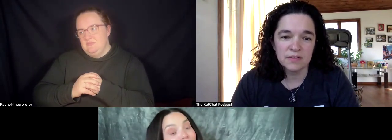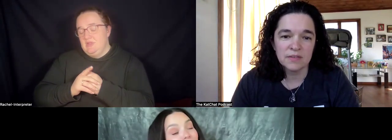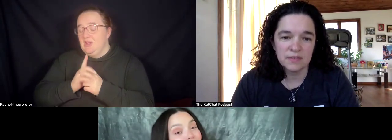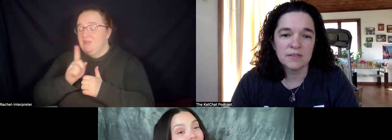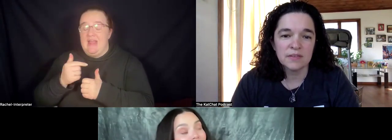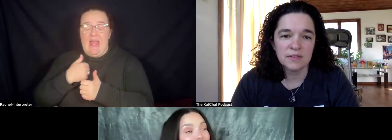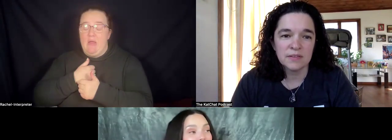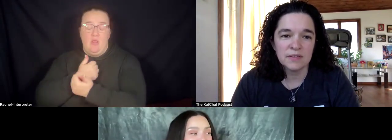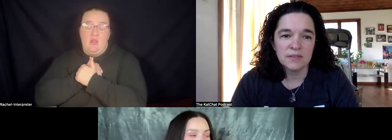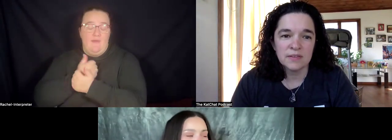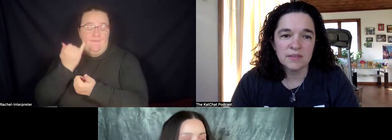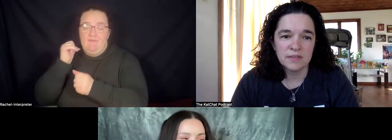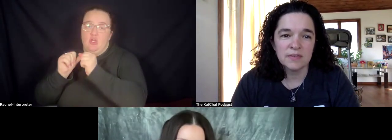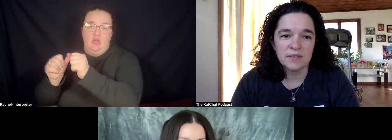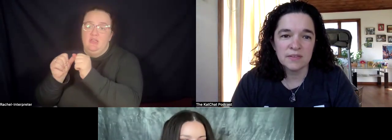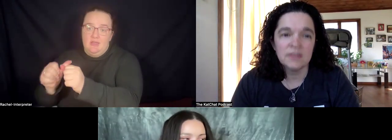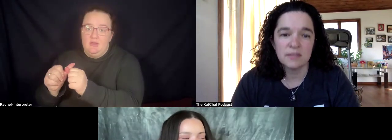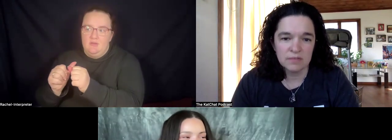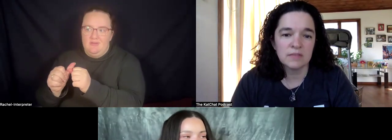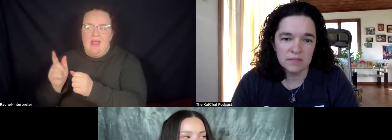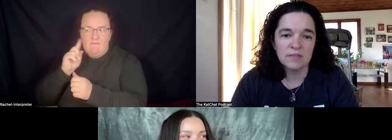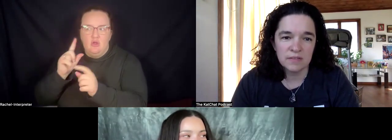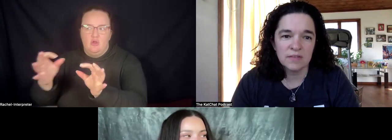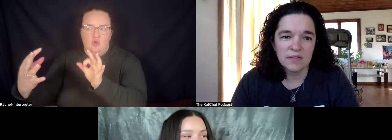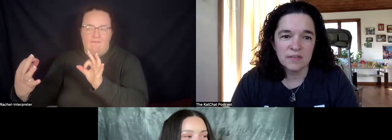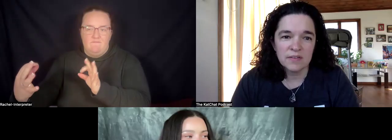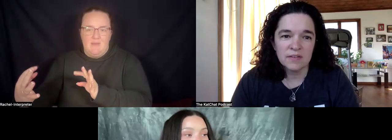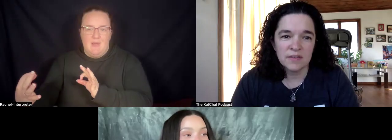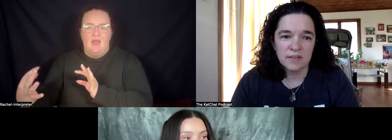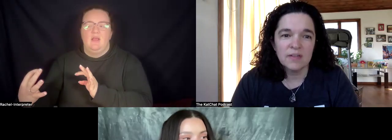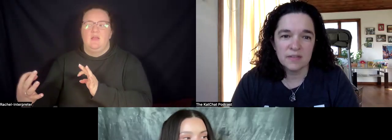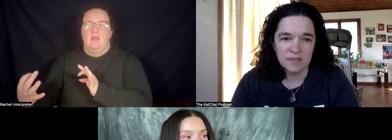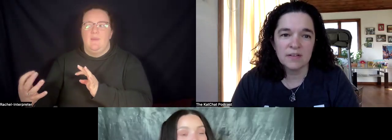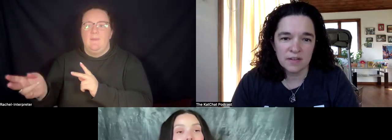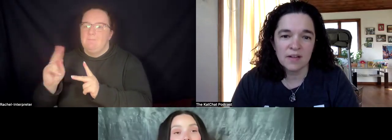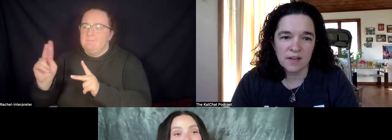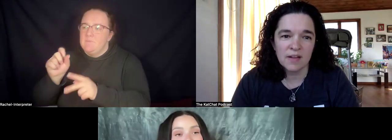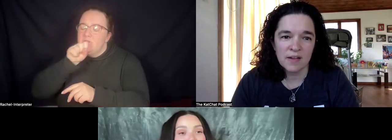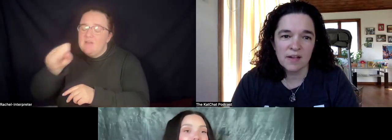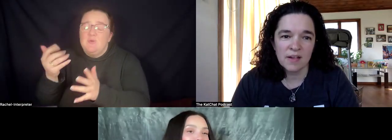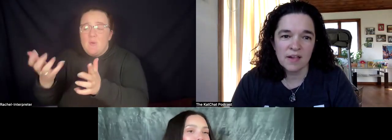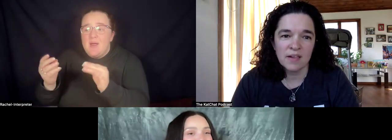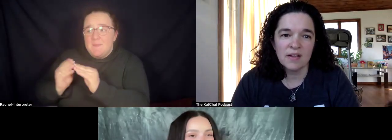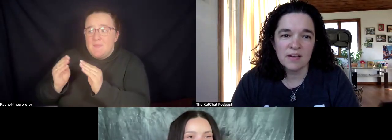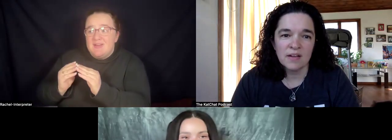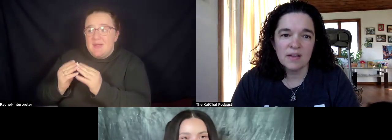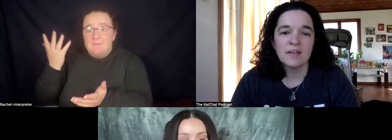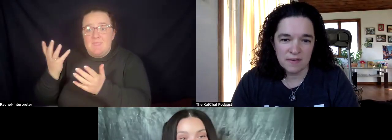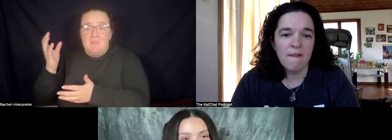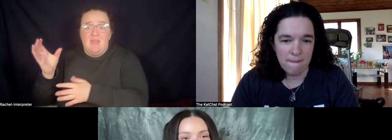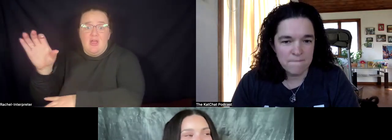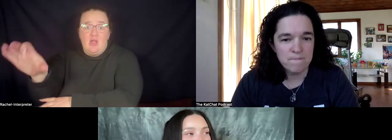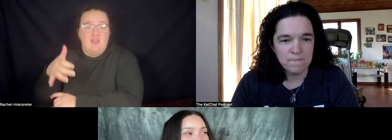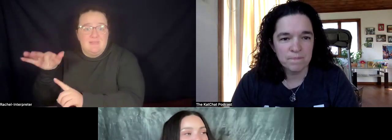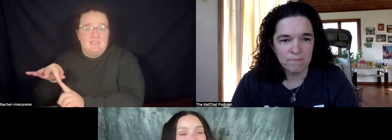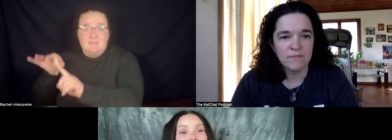if things can continue. Some feedback that I've heard is that everyone really loved it and they were like, we want more. Can there be a Christmas